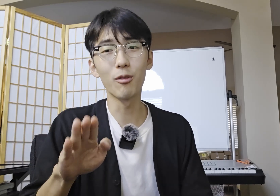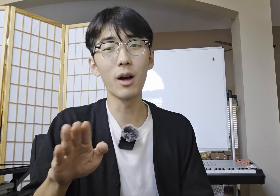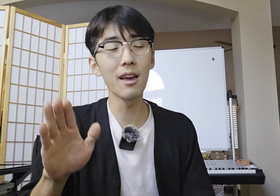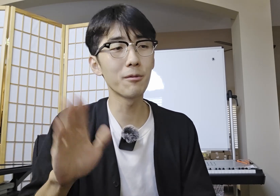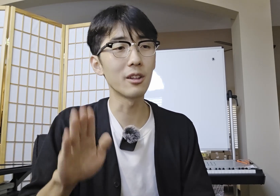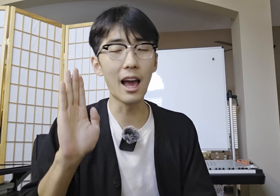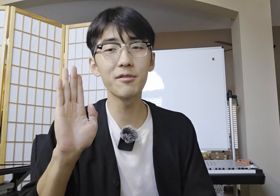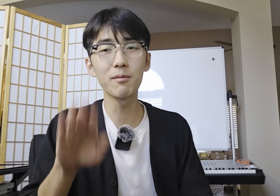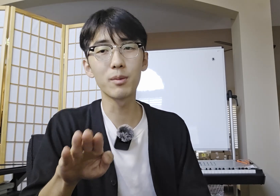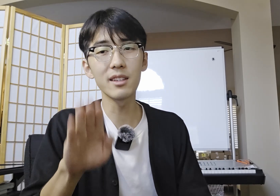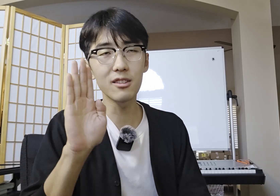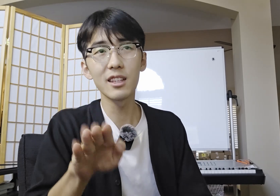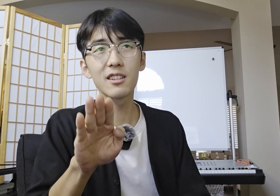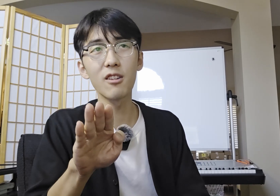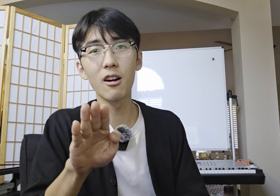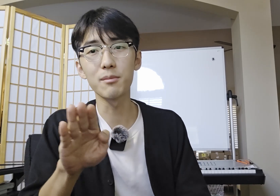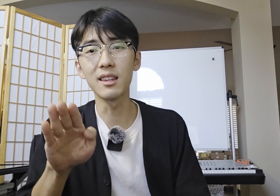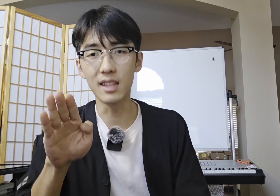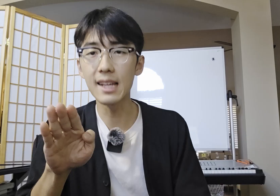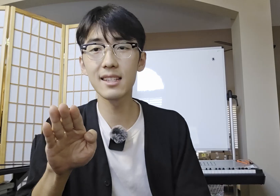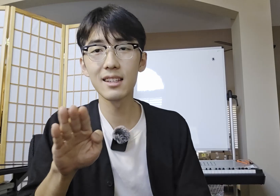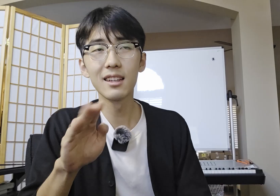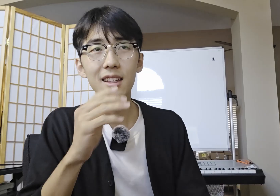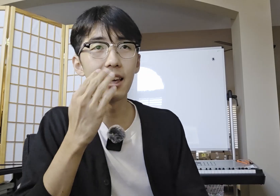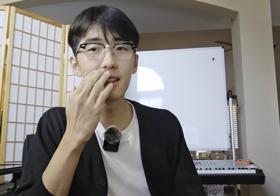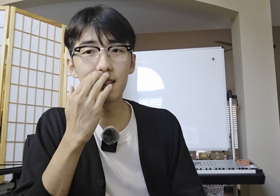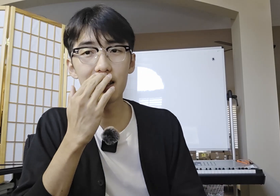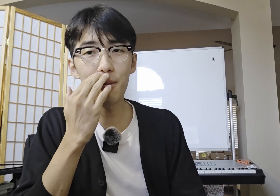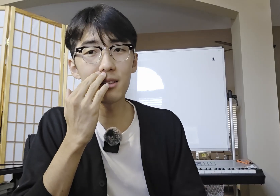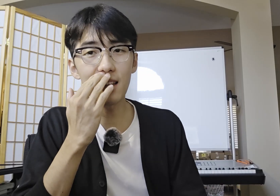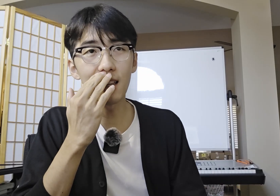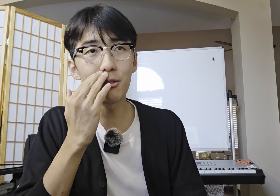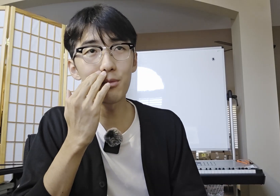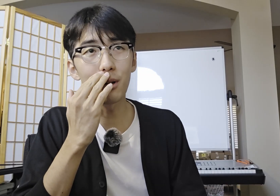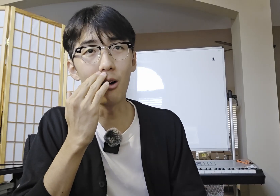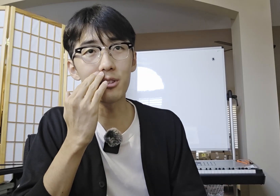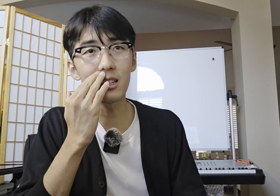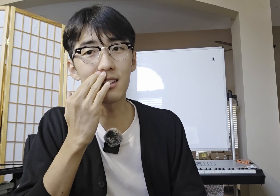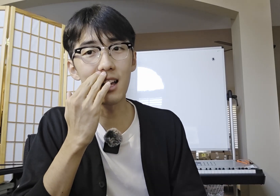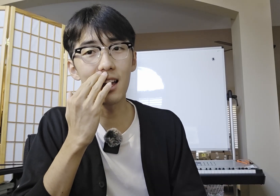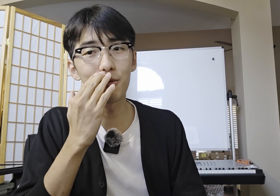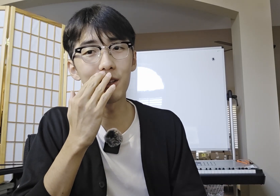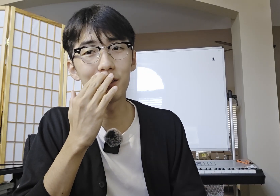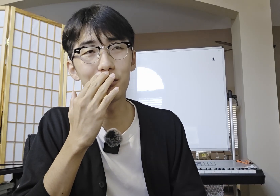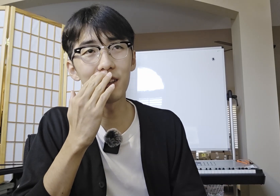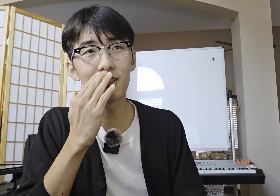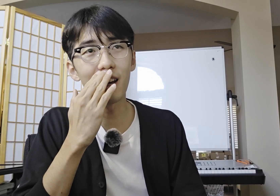what I've seen. This could also mean death in Japanese sign language, but obviously that's not what he's using here. I